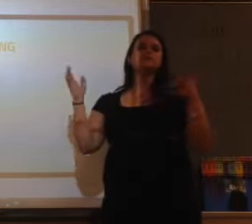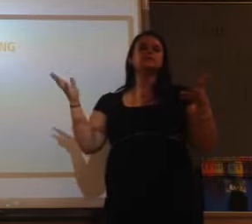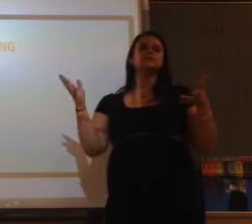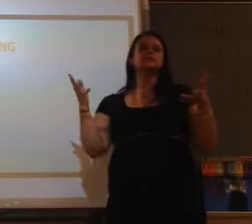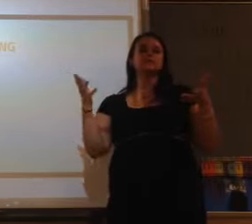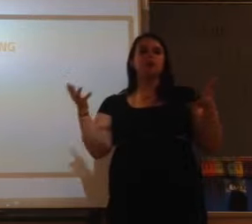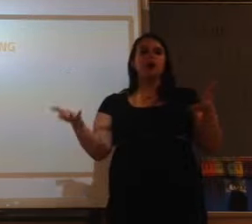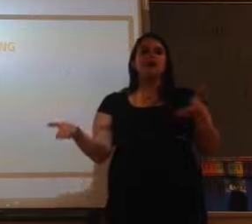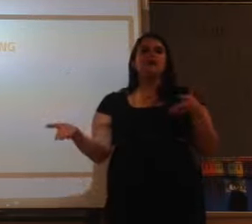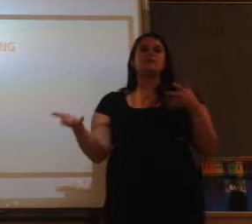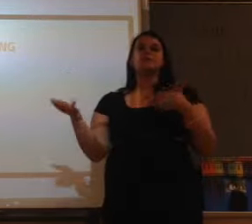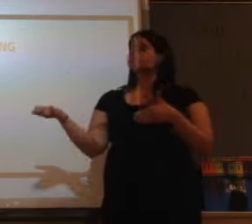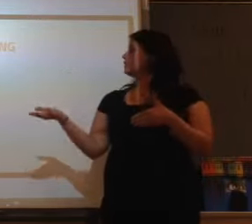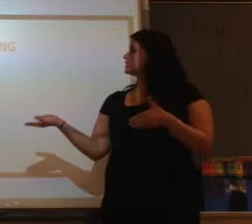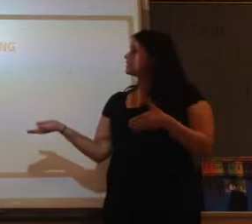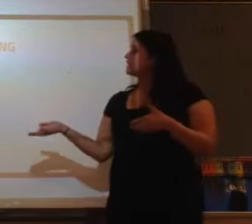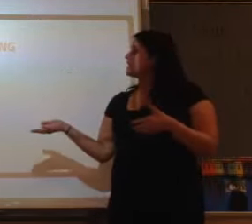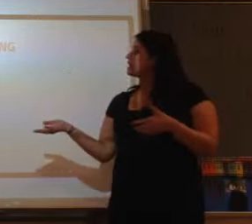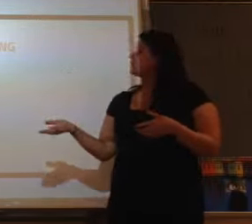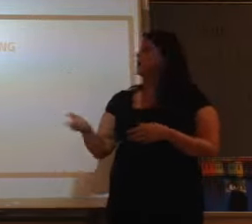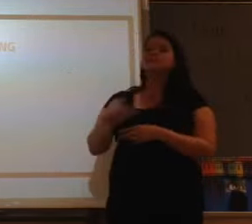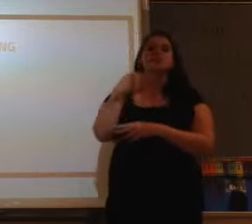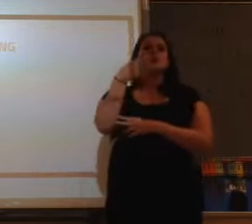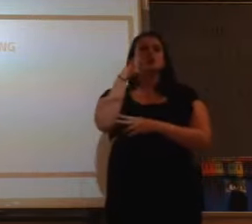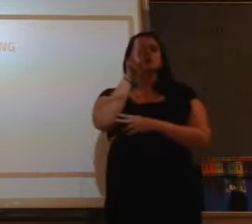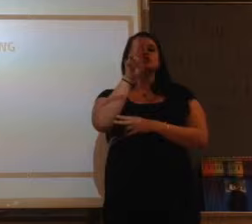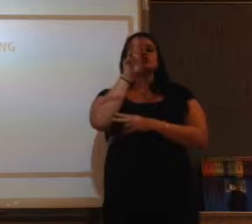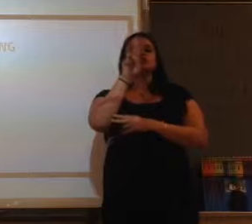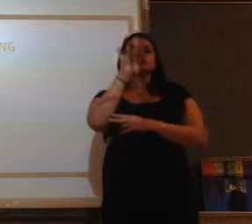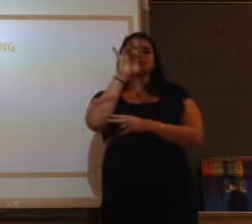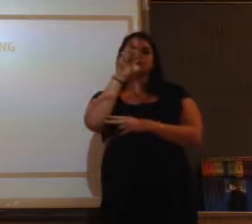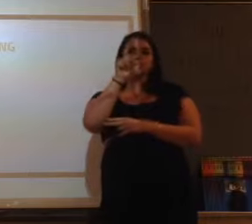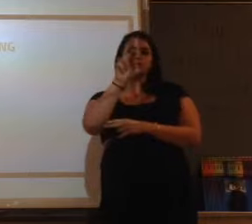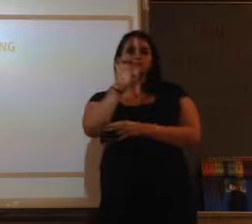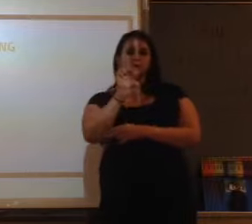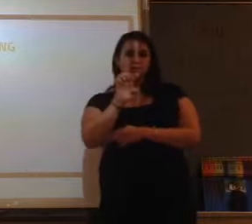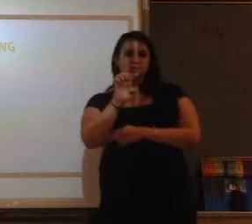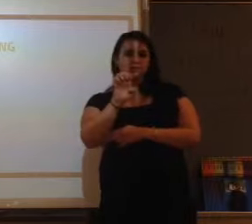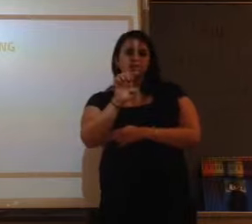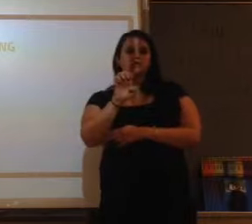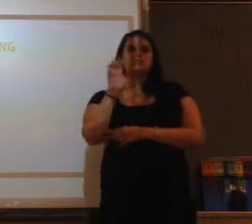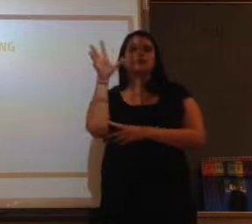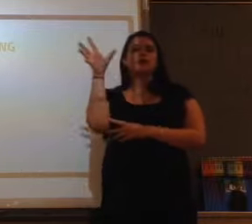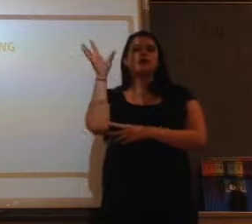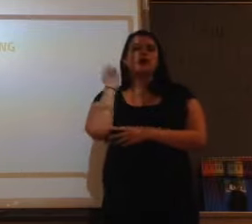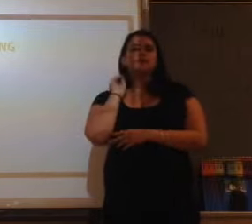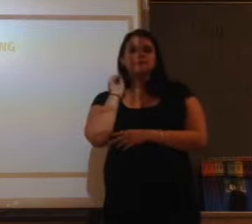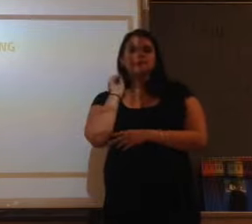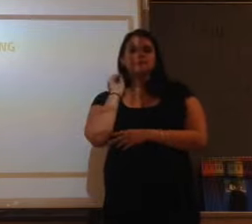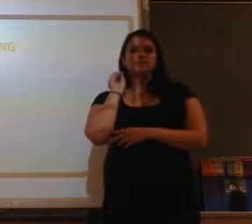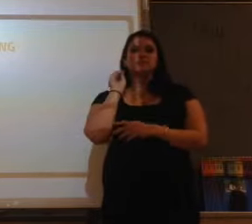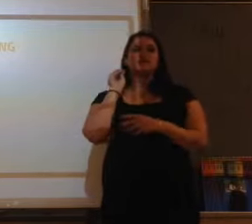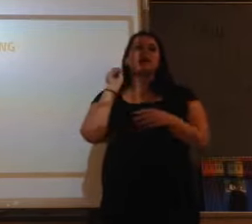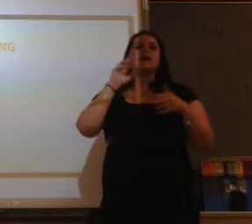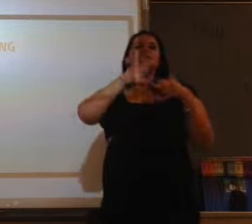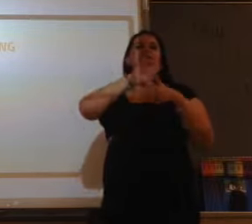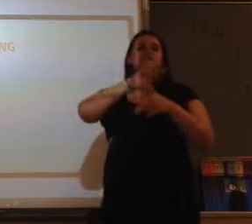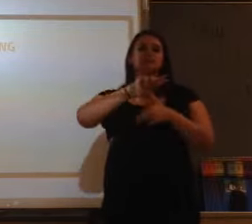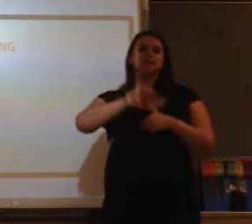This I personally like because you're showing them the letters first, so that they have to pay attention to that, and then they'll see the